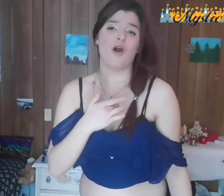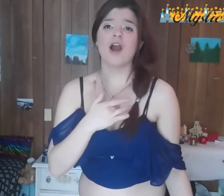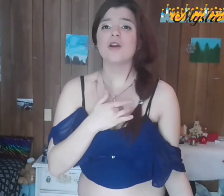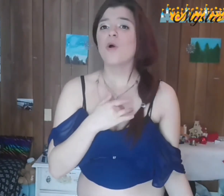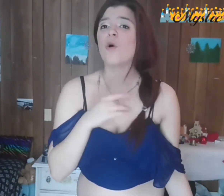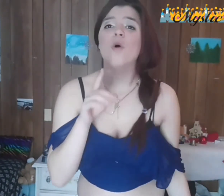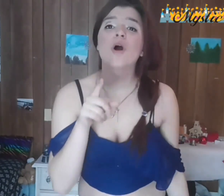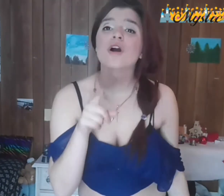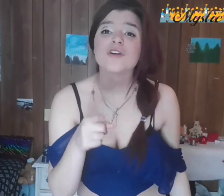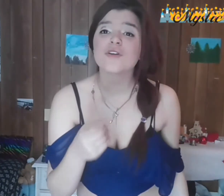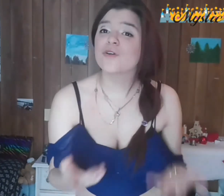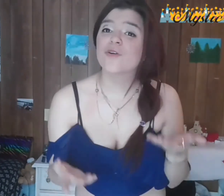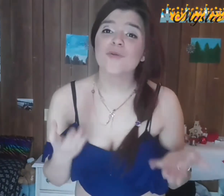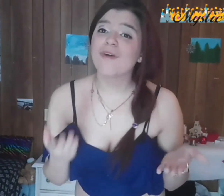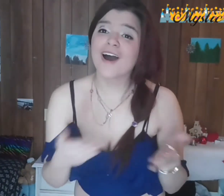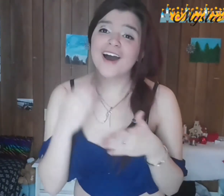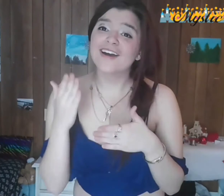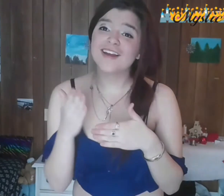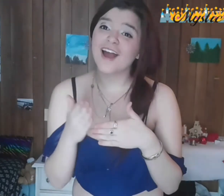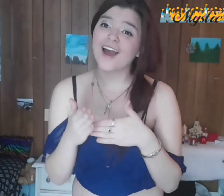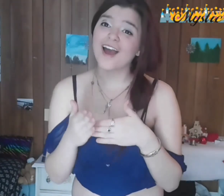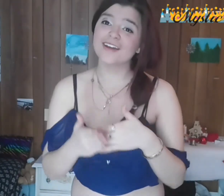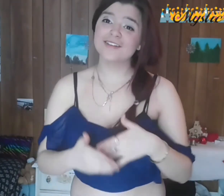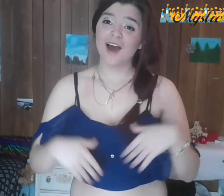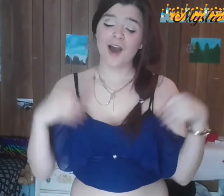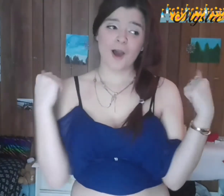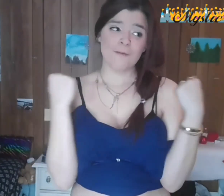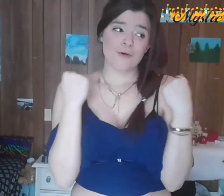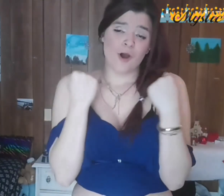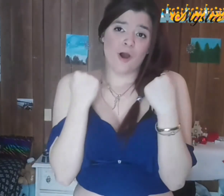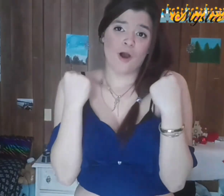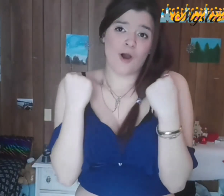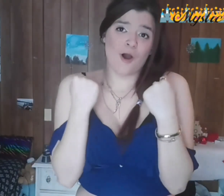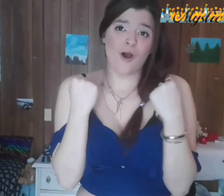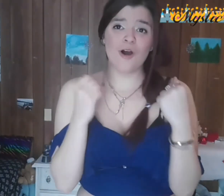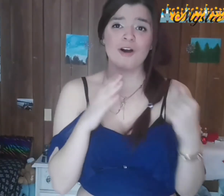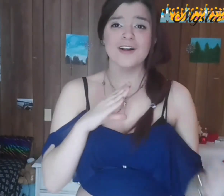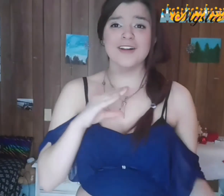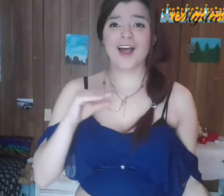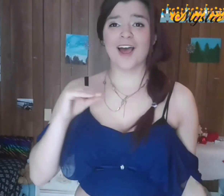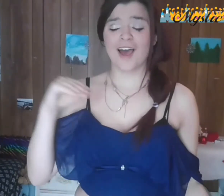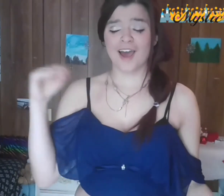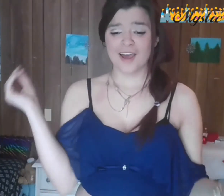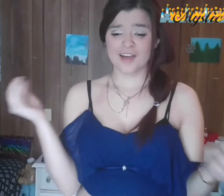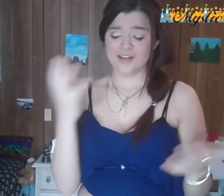heart or you might end up cold and